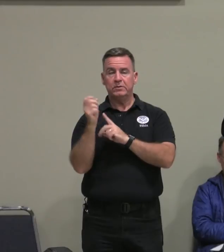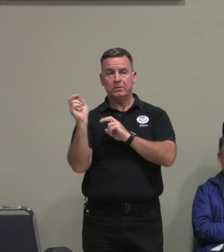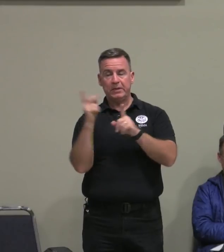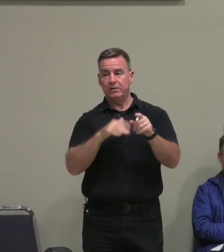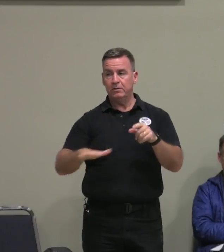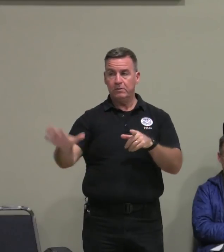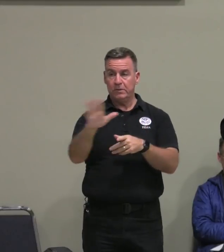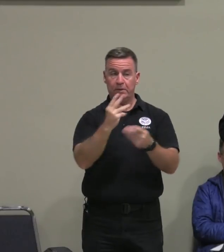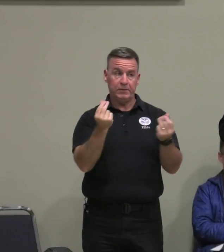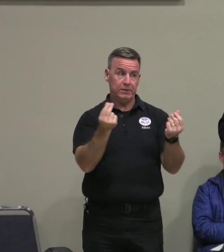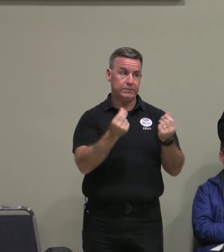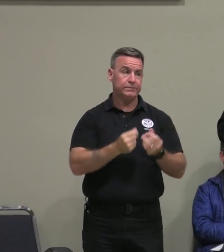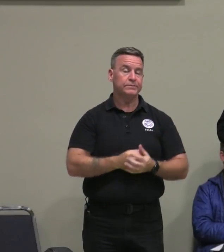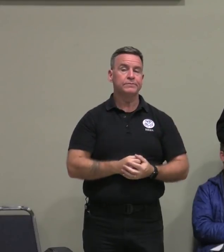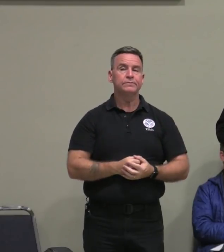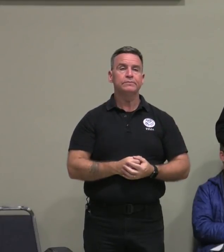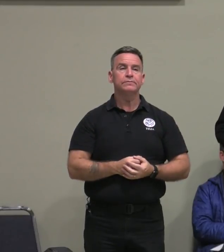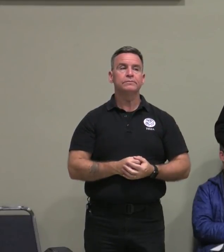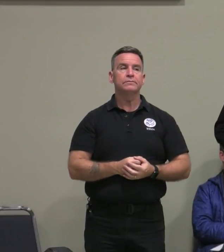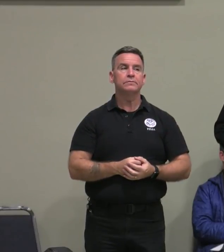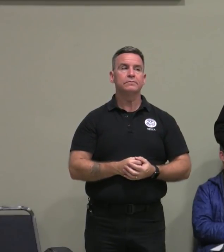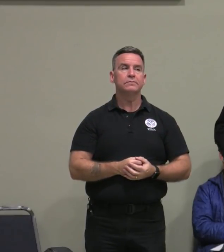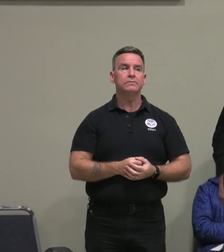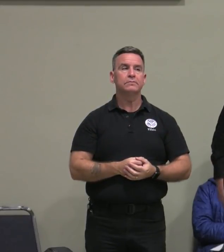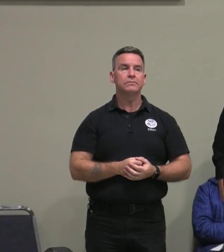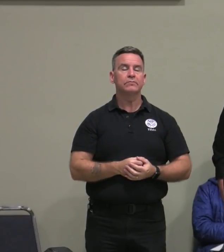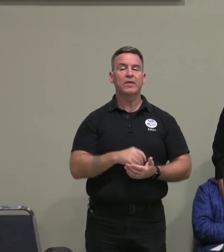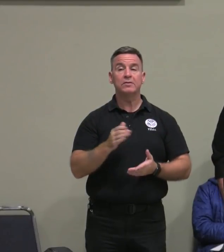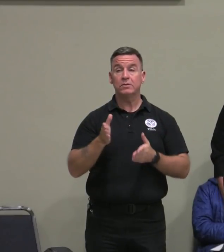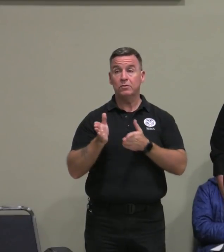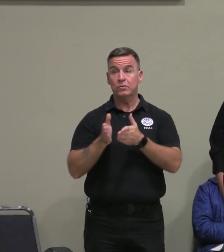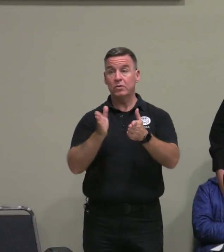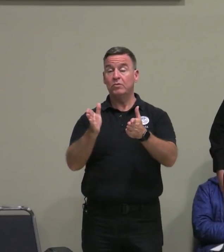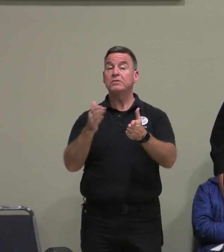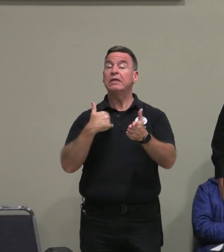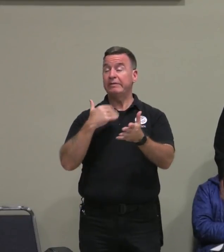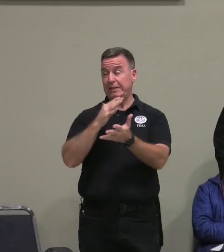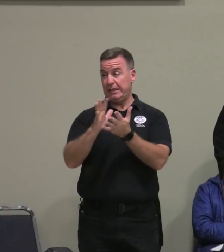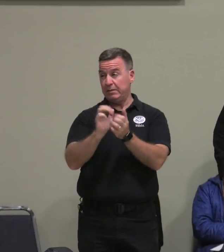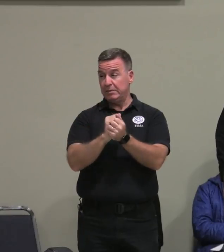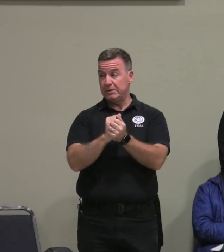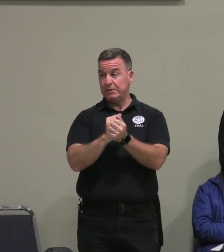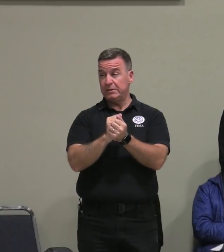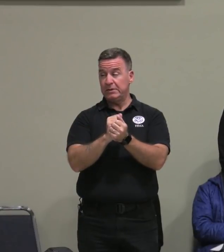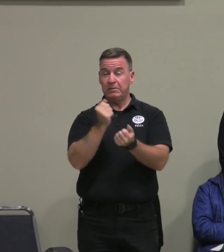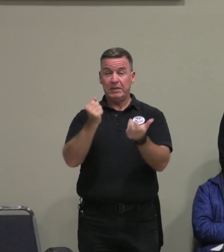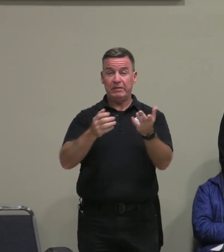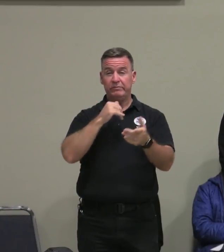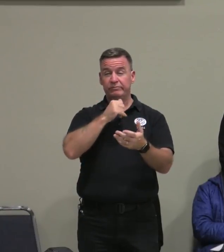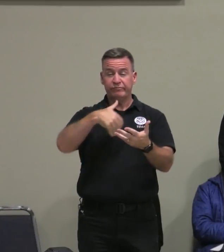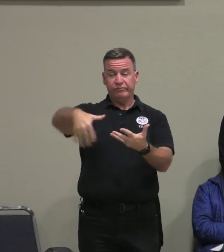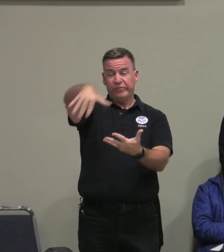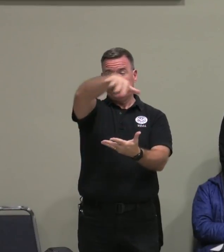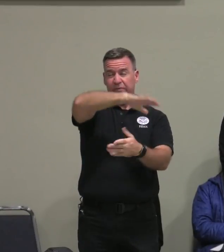properties. Also want to remind you that the roads are damaged. There may be debris in the roadway.